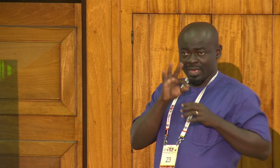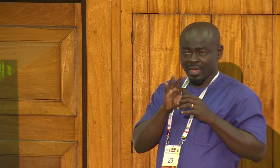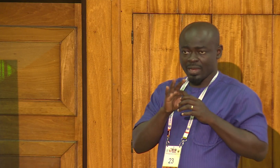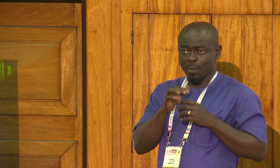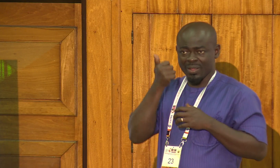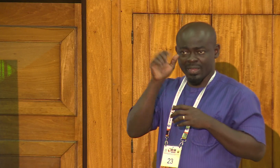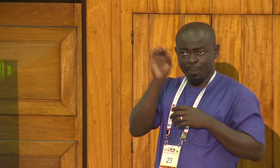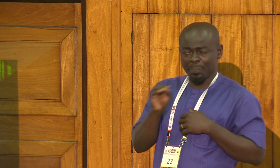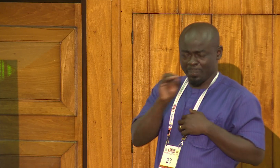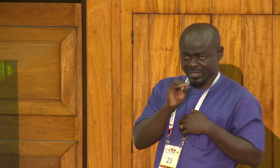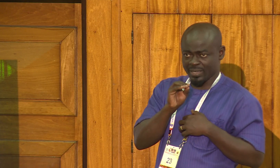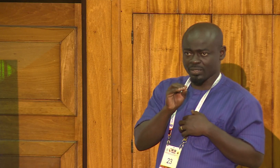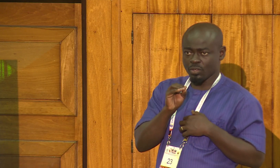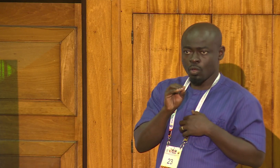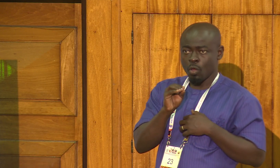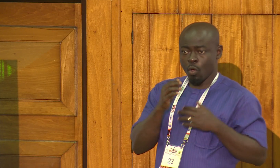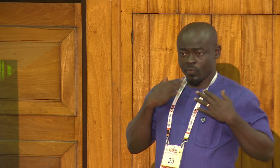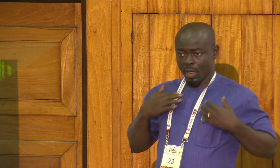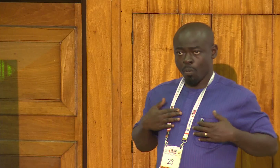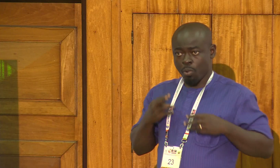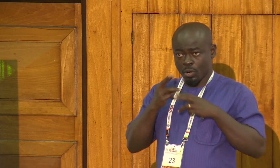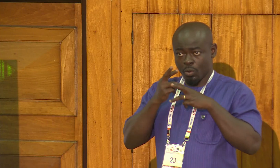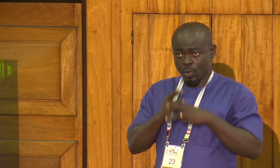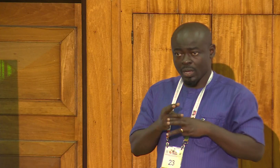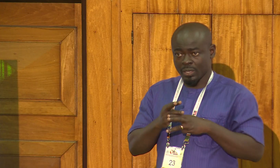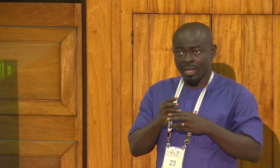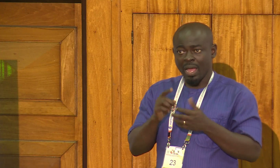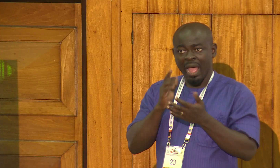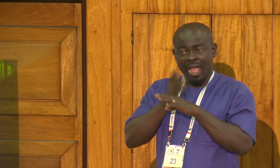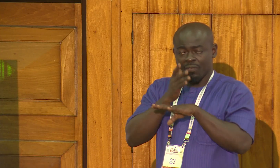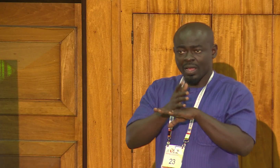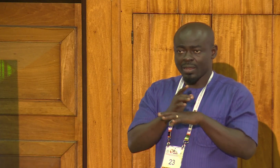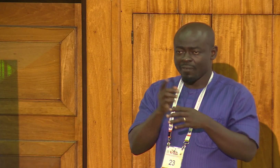body weight within that first 2 years of antiretroviral treatment.